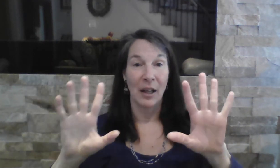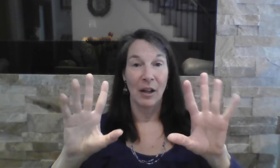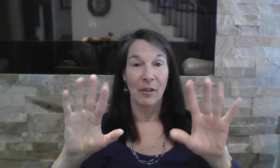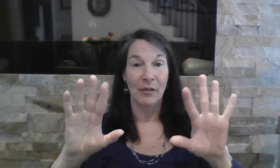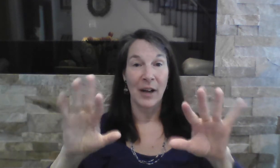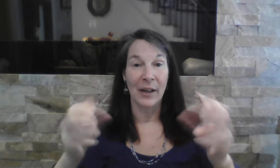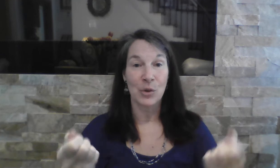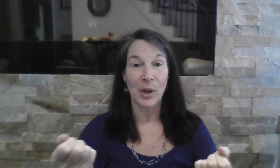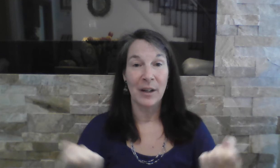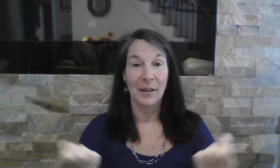Fire truck.